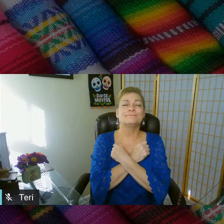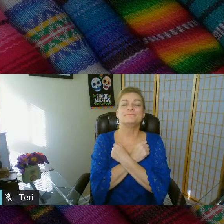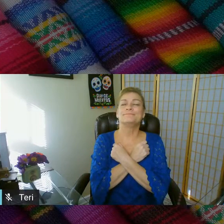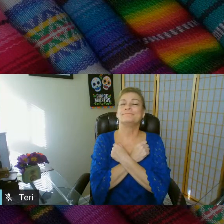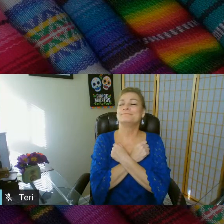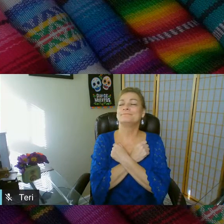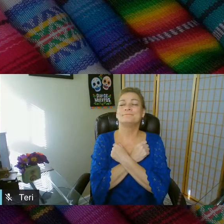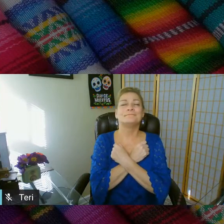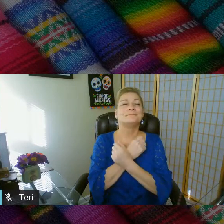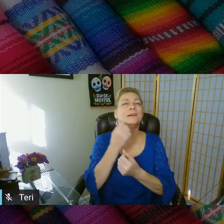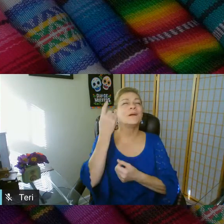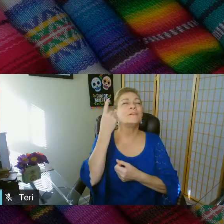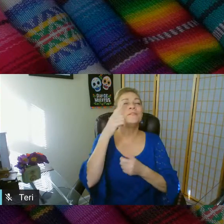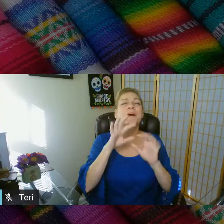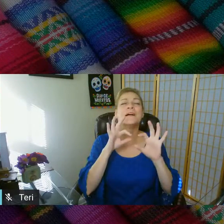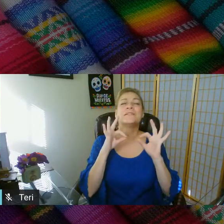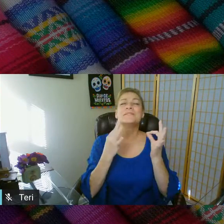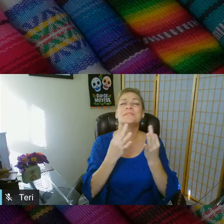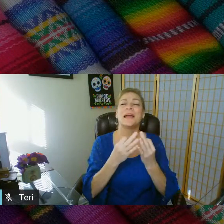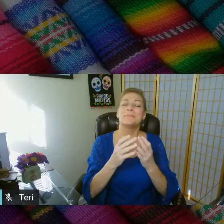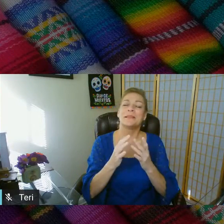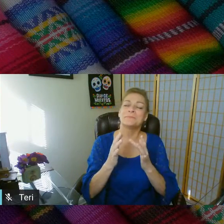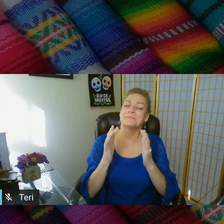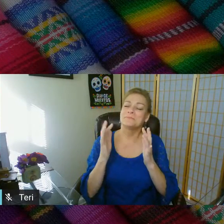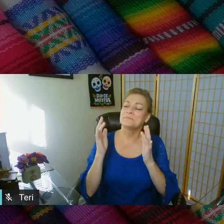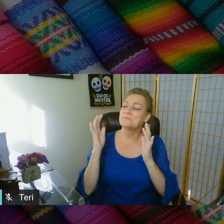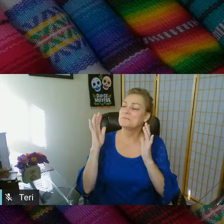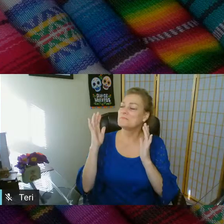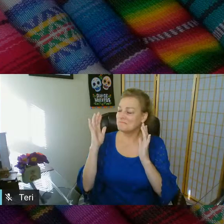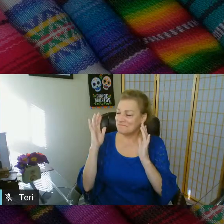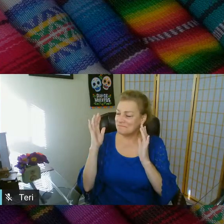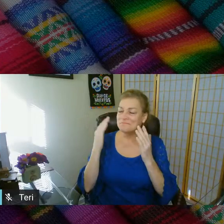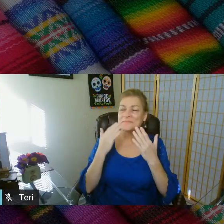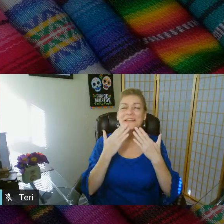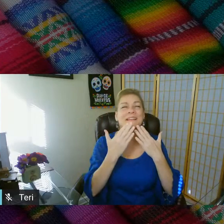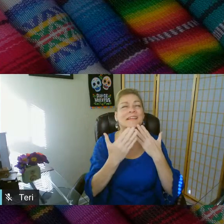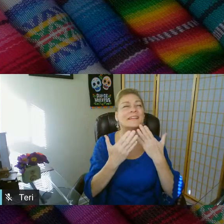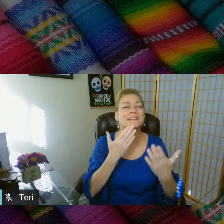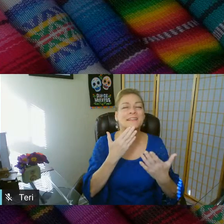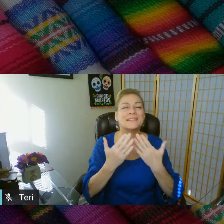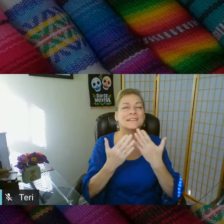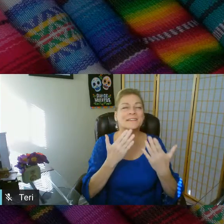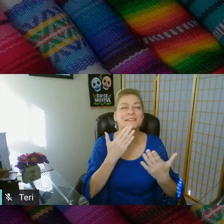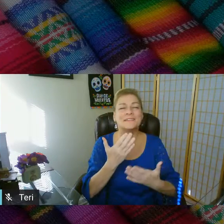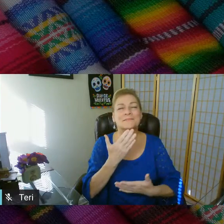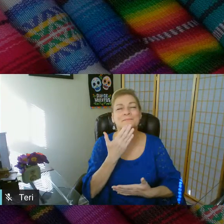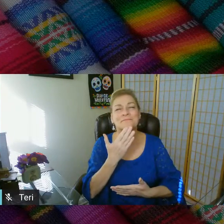for our ancestors, we give thanks.